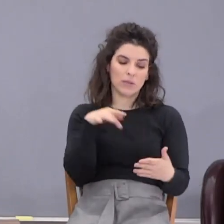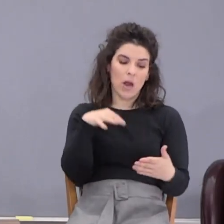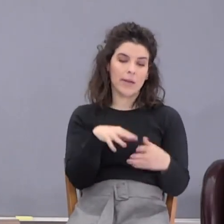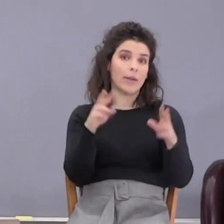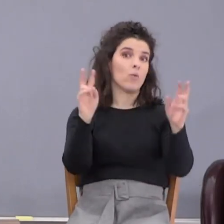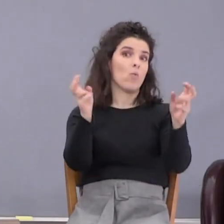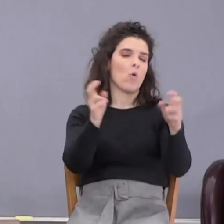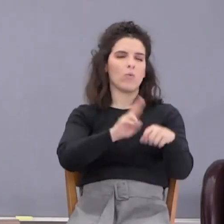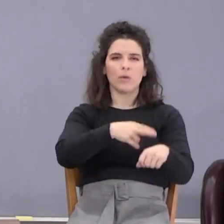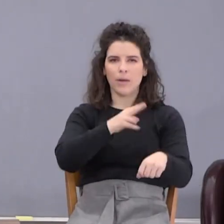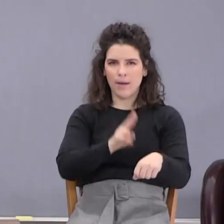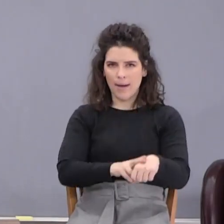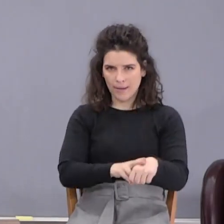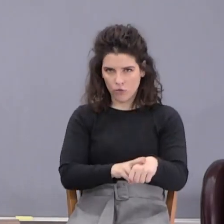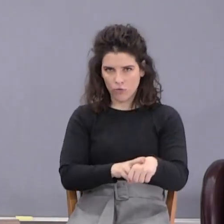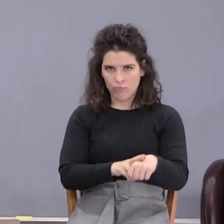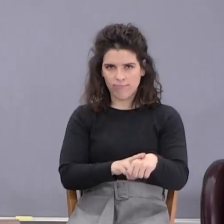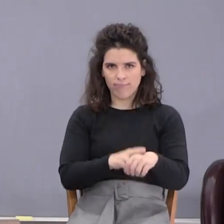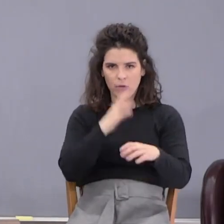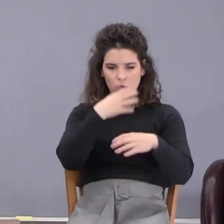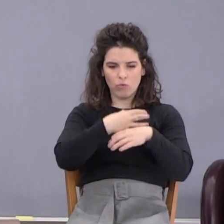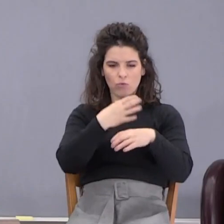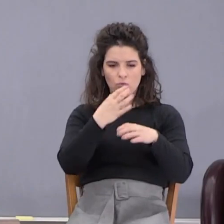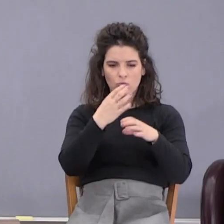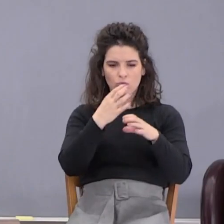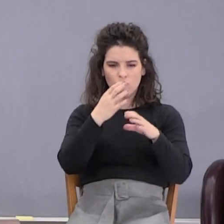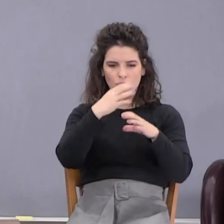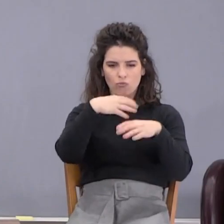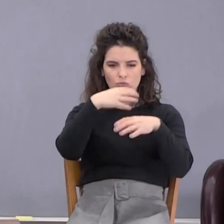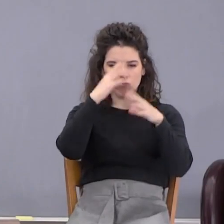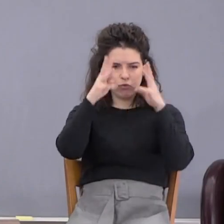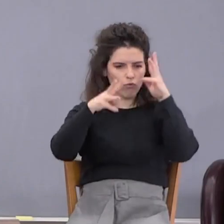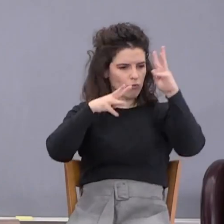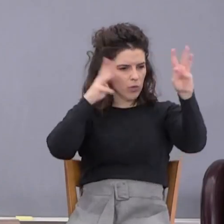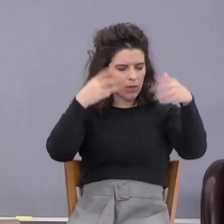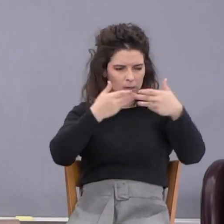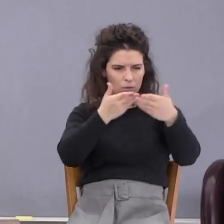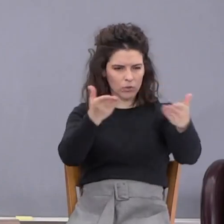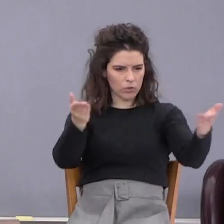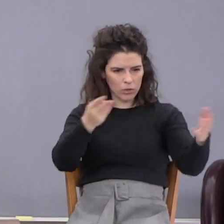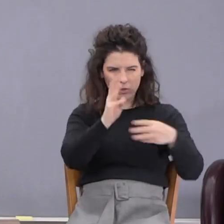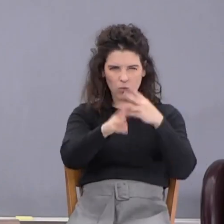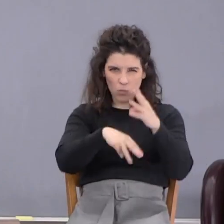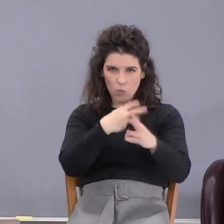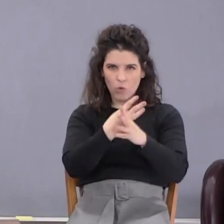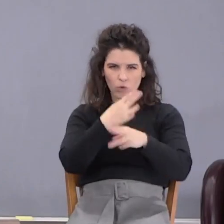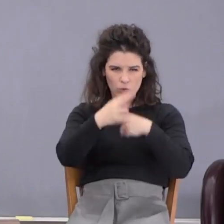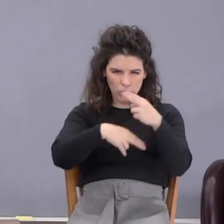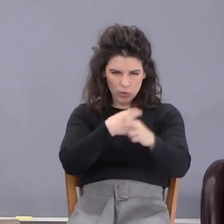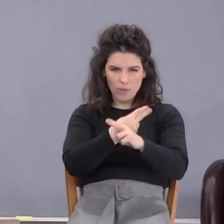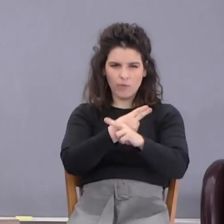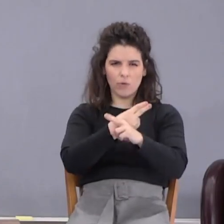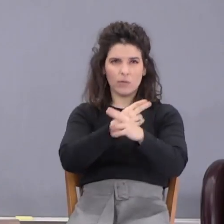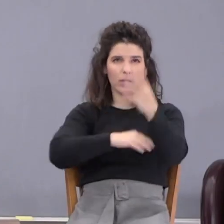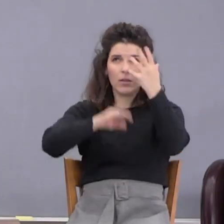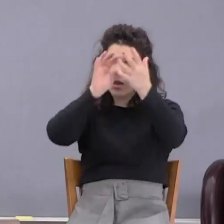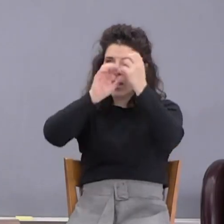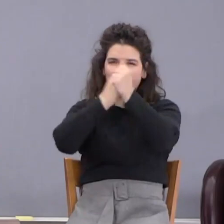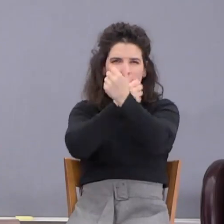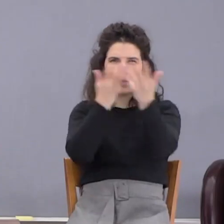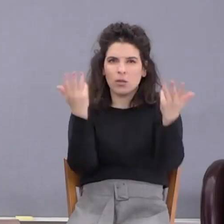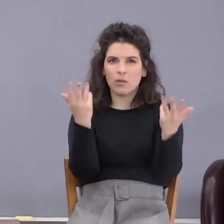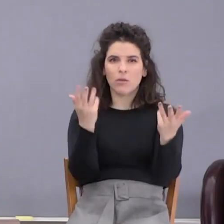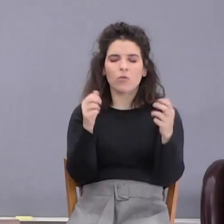quote, nature, the creation, you begin to appreciate, quote, there